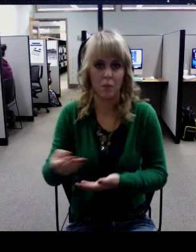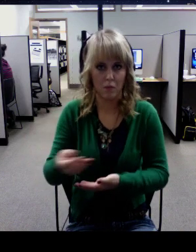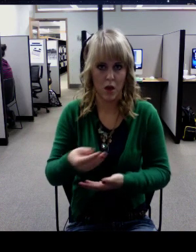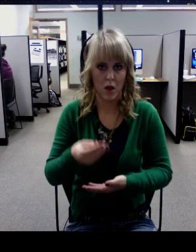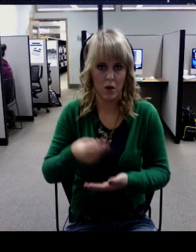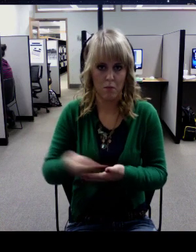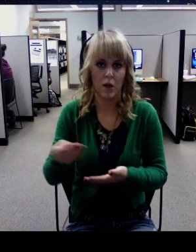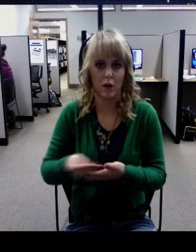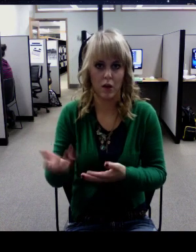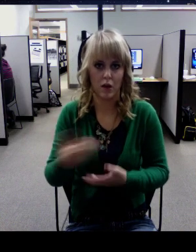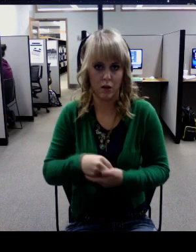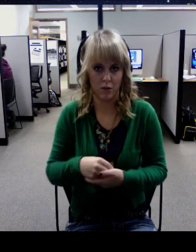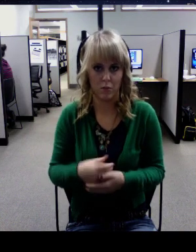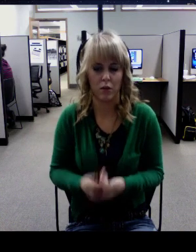that self-employed people have to pay.